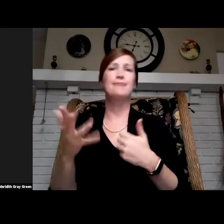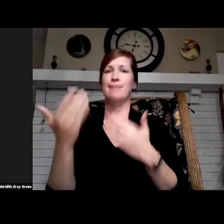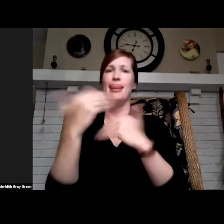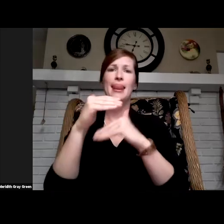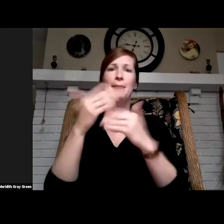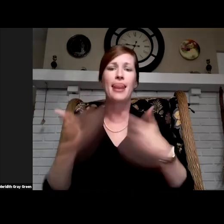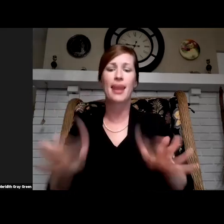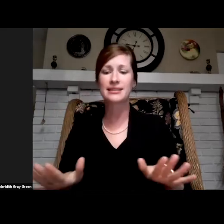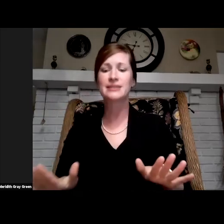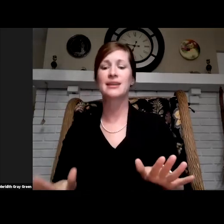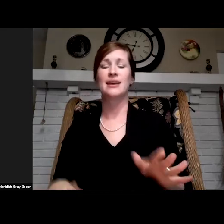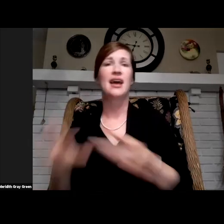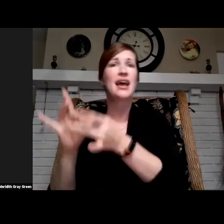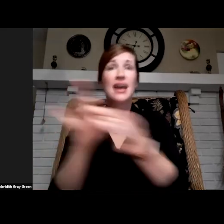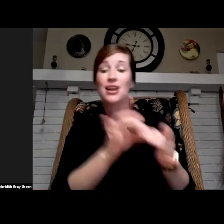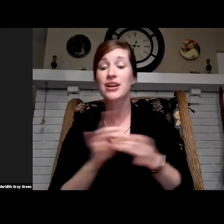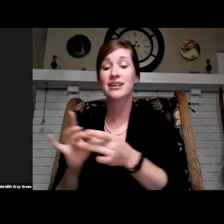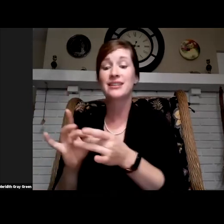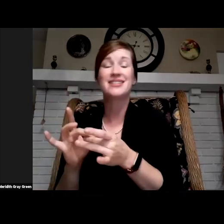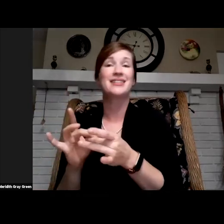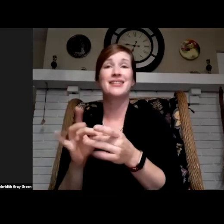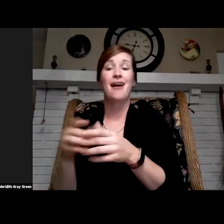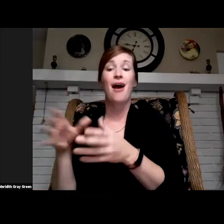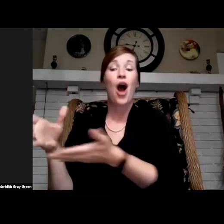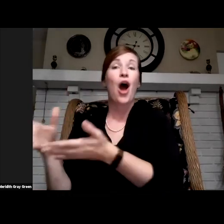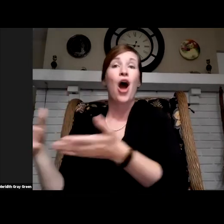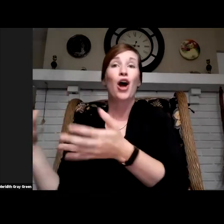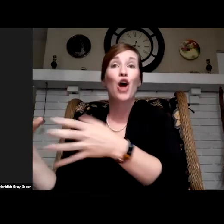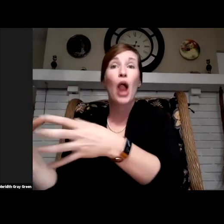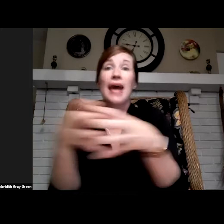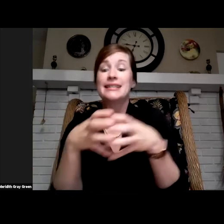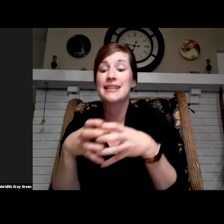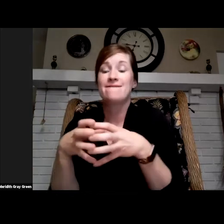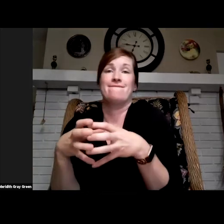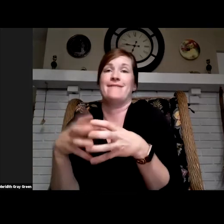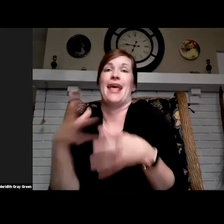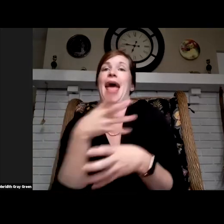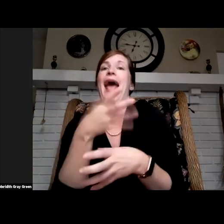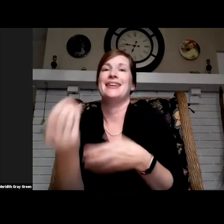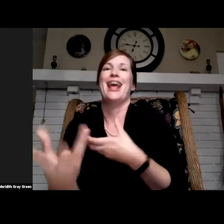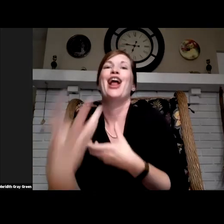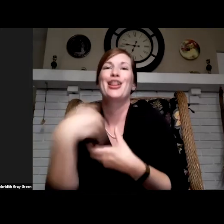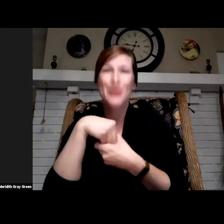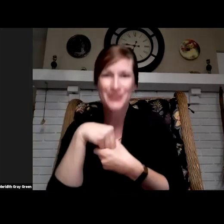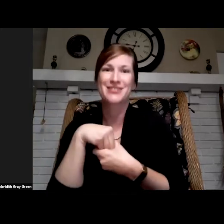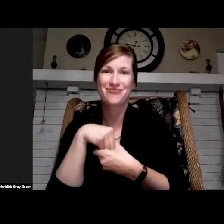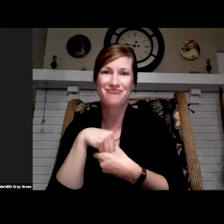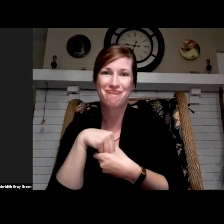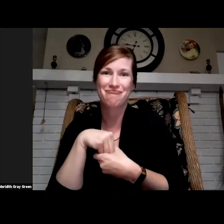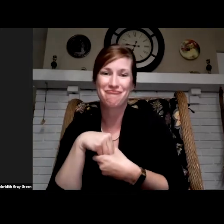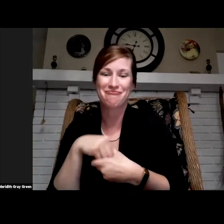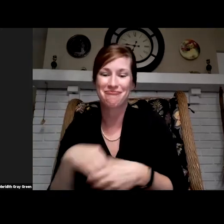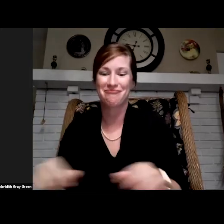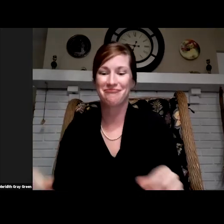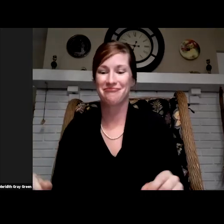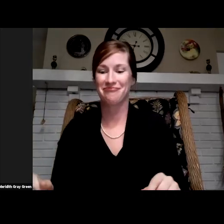our lives would be with no limit, limitless, interconnected, collective, and